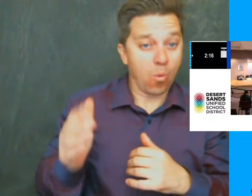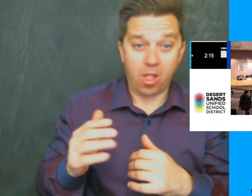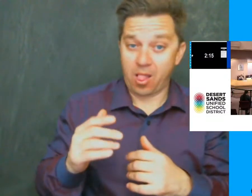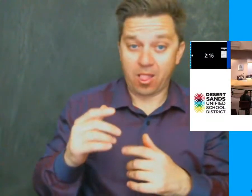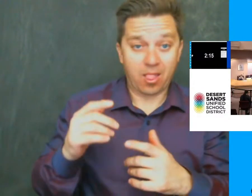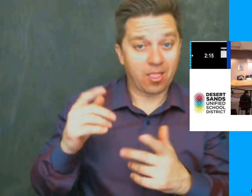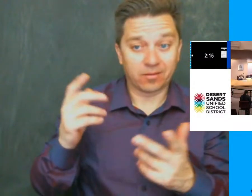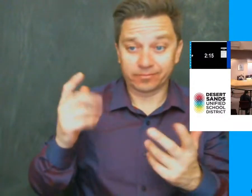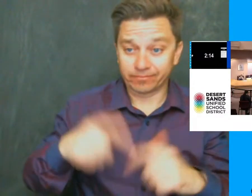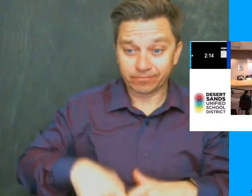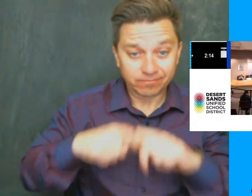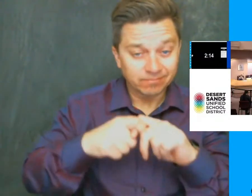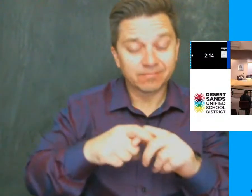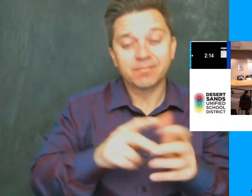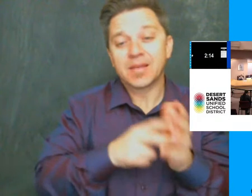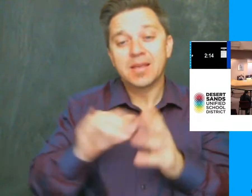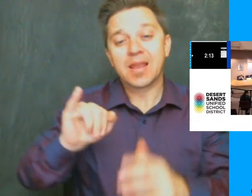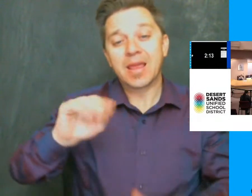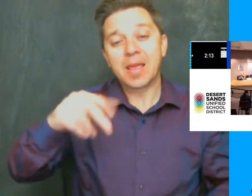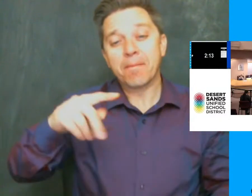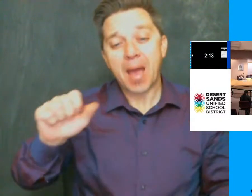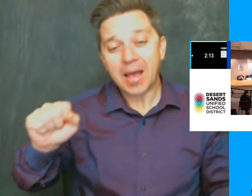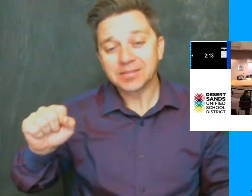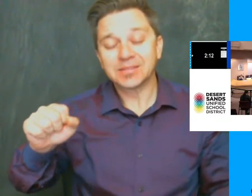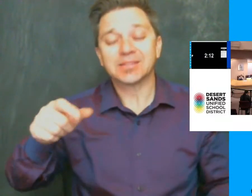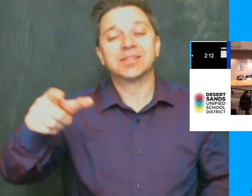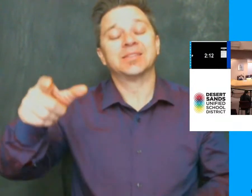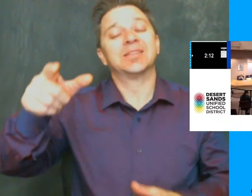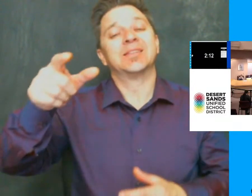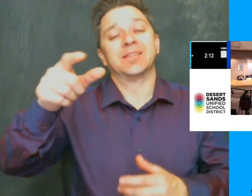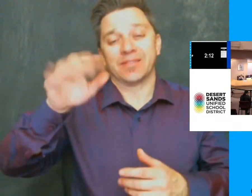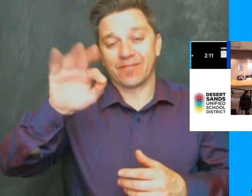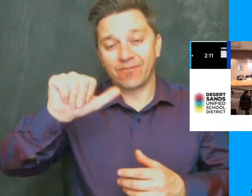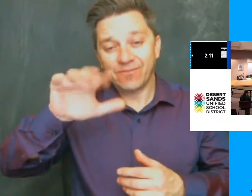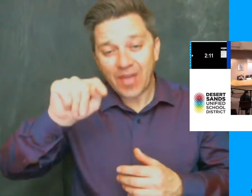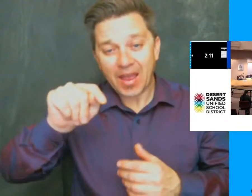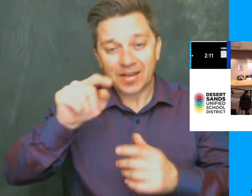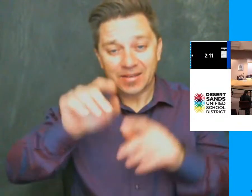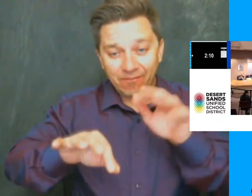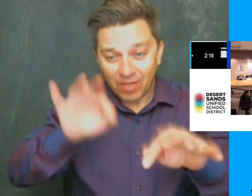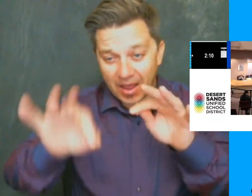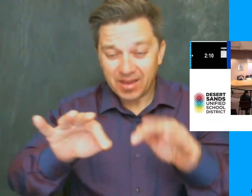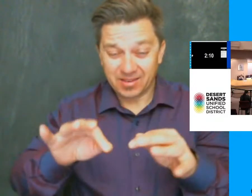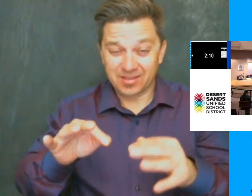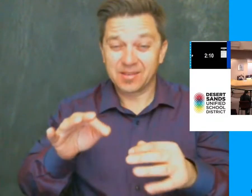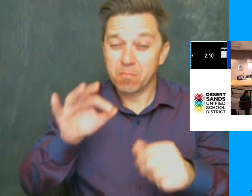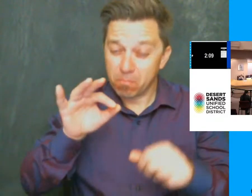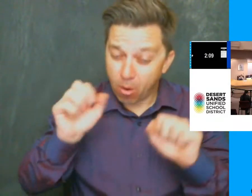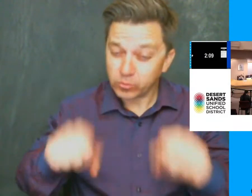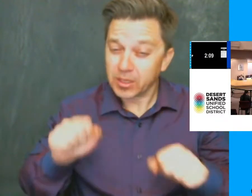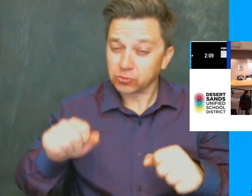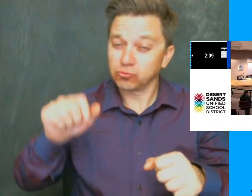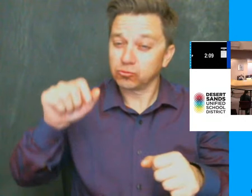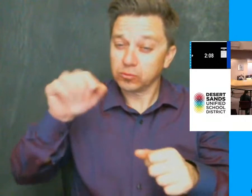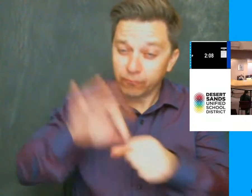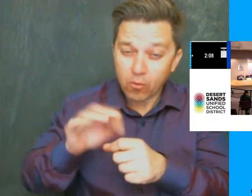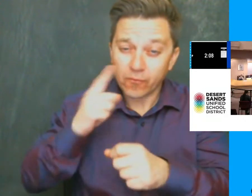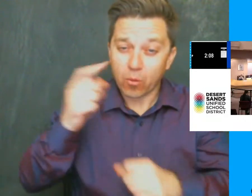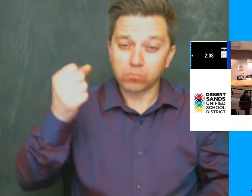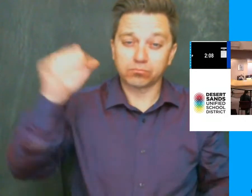and fact-finding and our and ultimately potentially a strike vote. Even if we were to get together on the